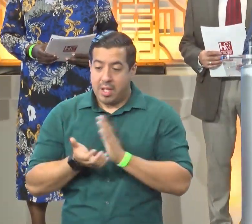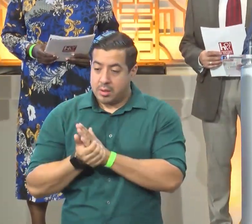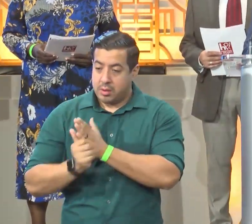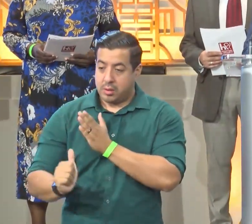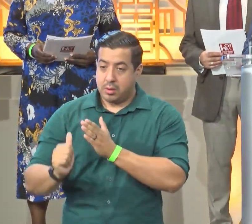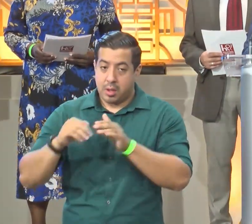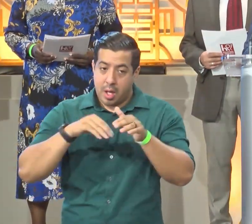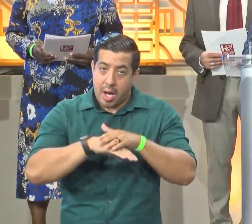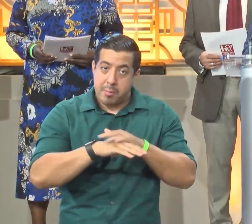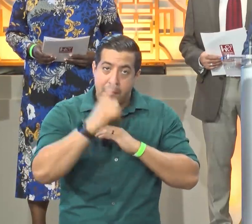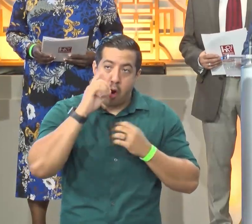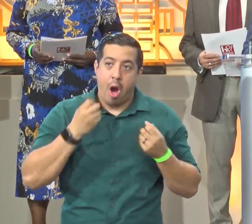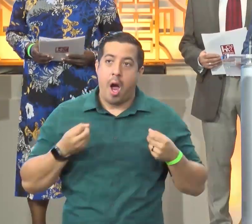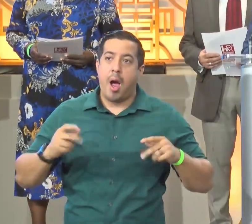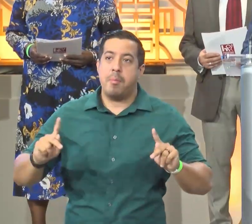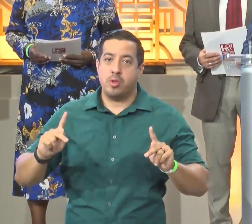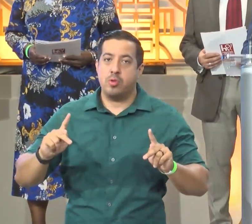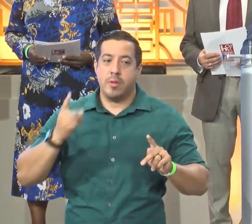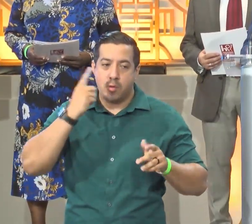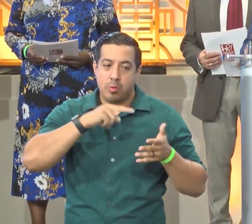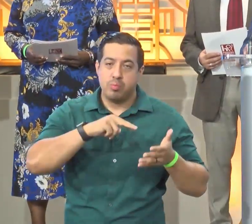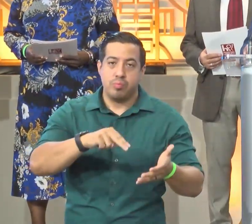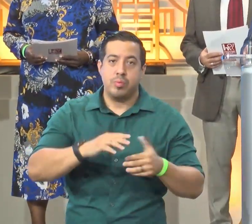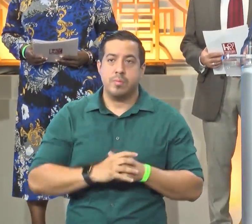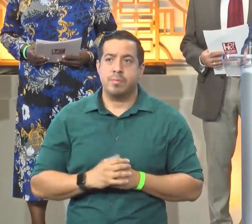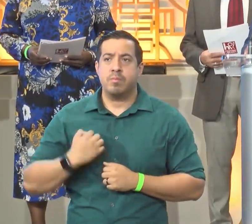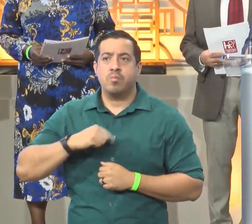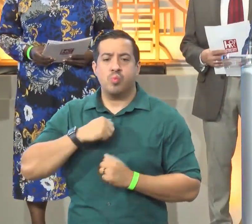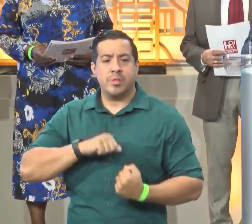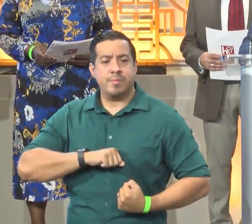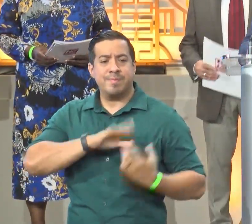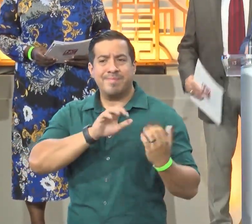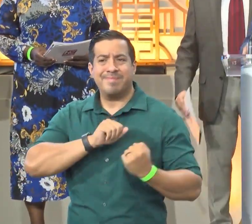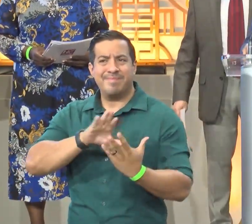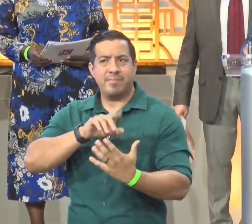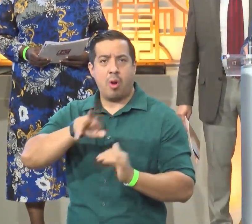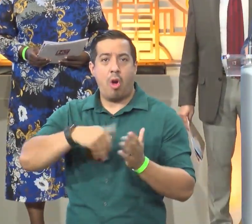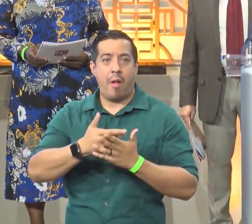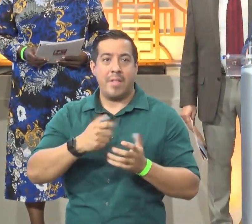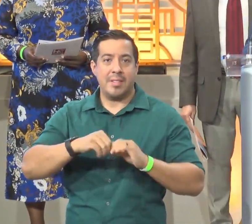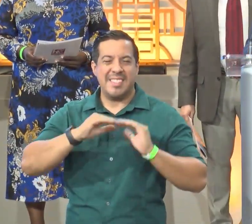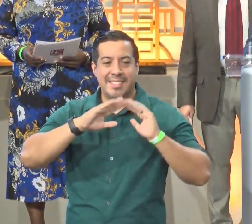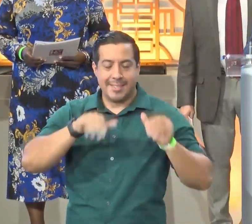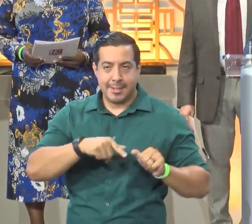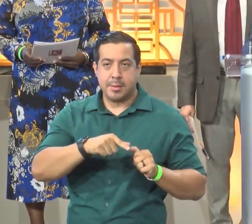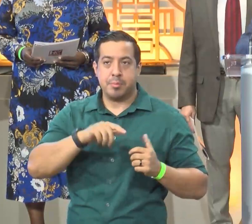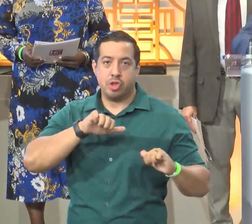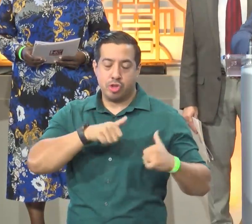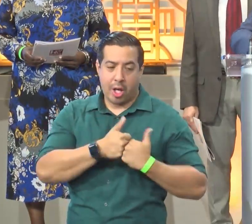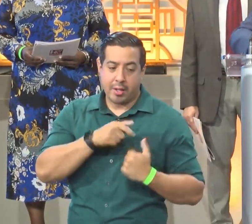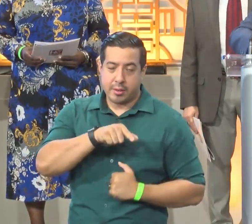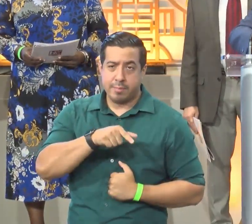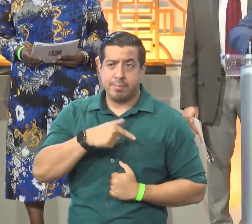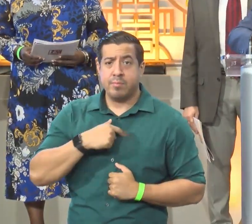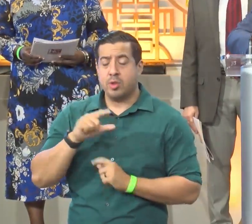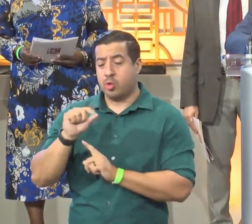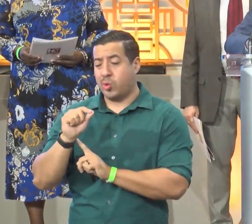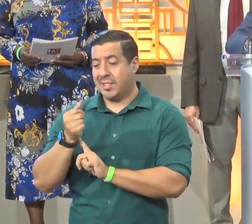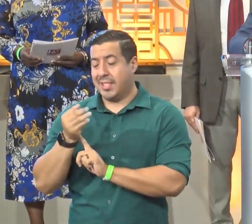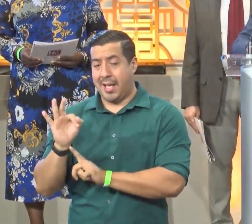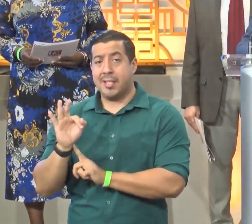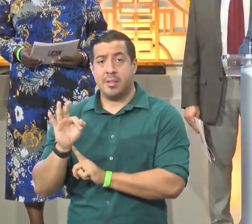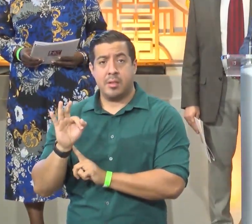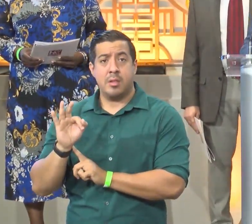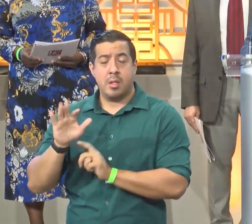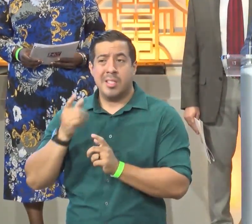access opportunities equitably. To address this systemic challenge of low literacy, I created in 2019, and it seems